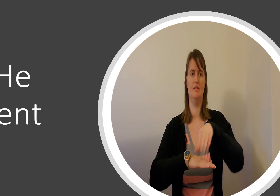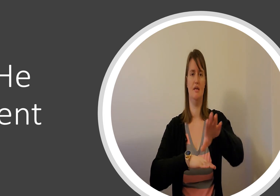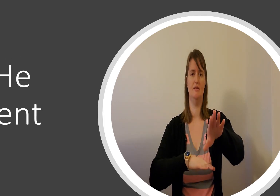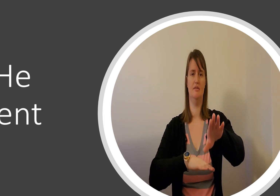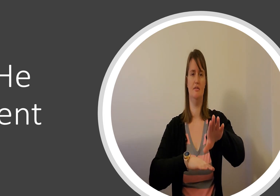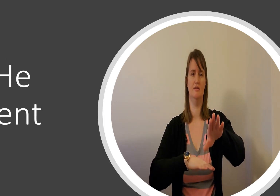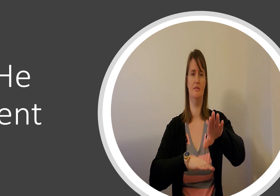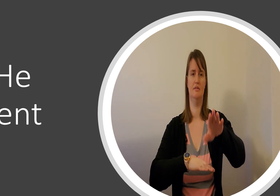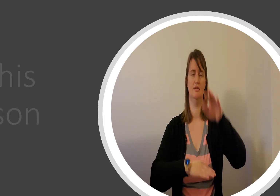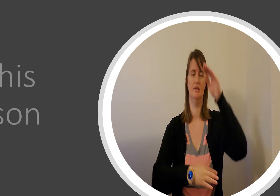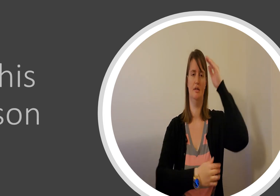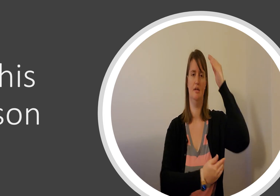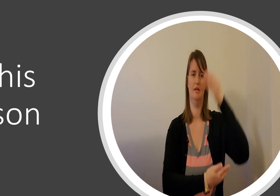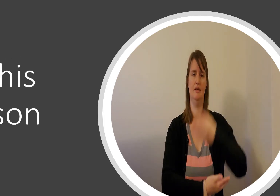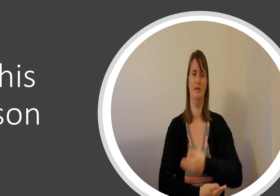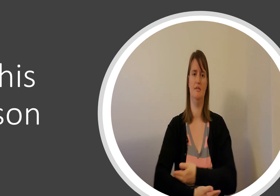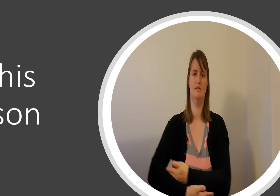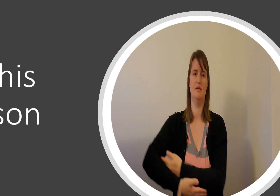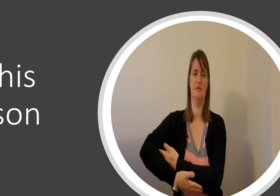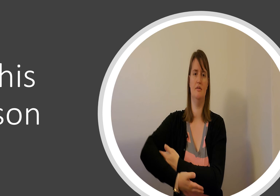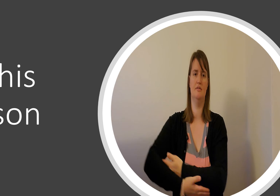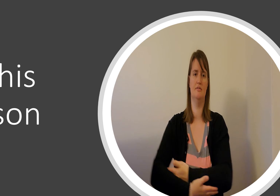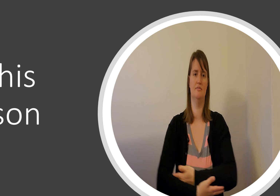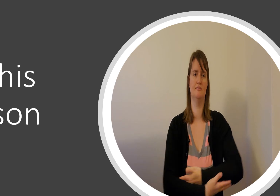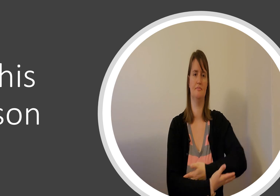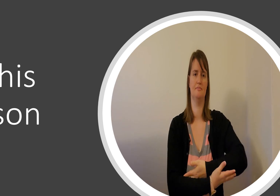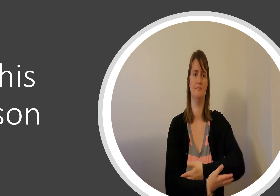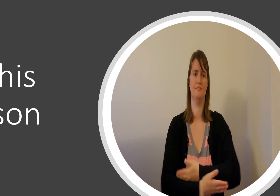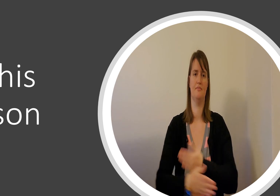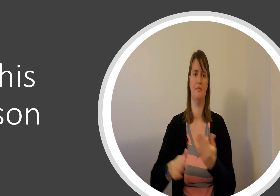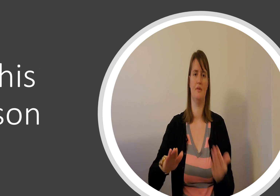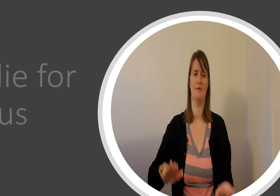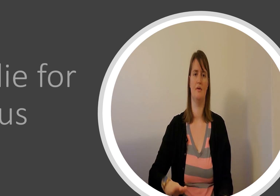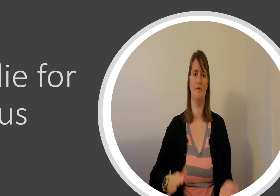He sent his Son